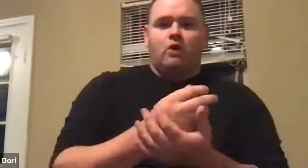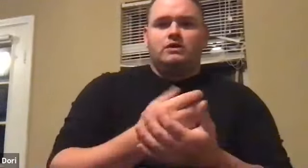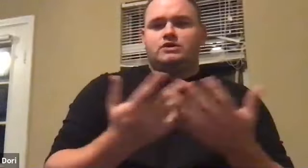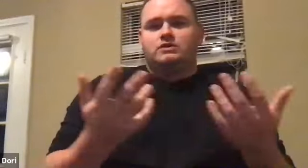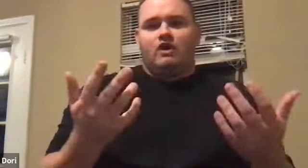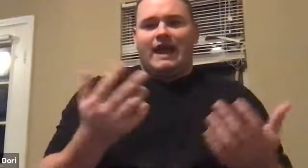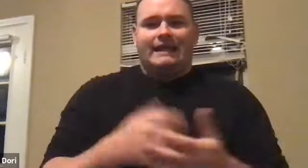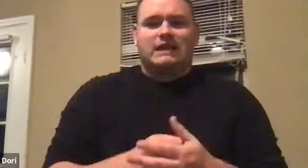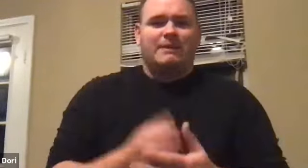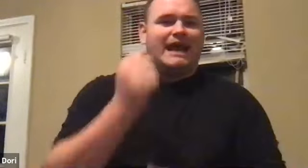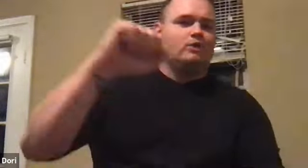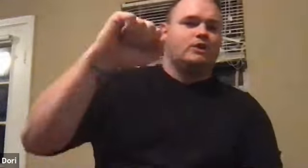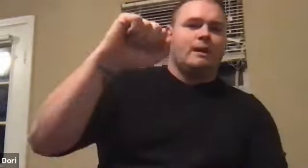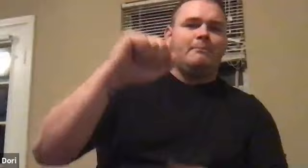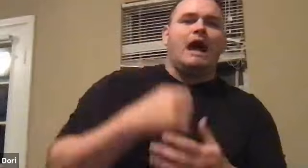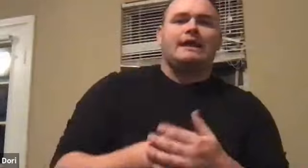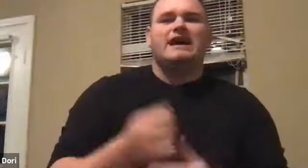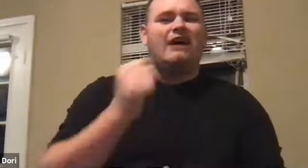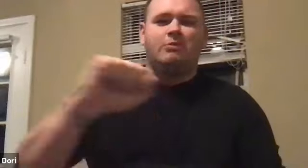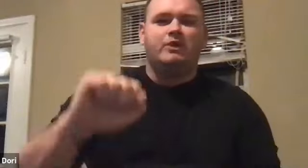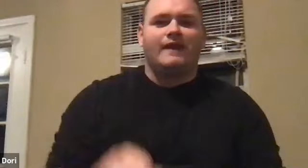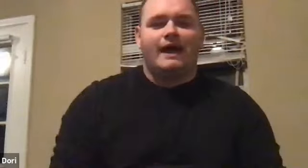sword or hands coming at you and you want to block it. I rebuke that.